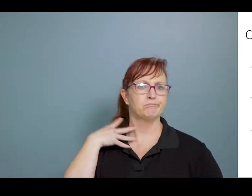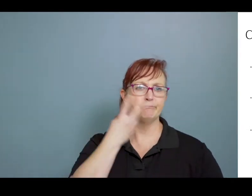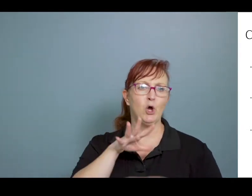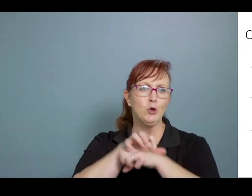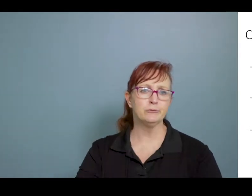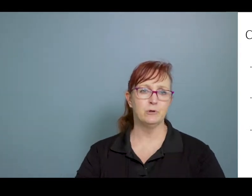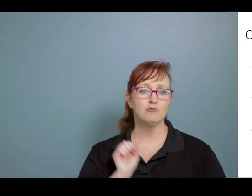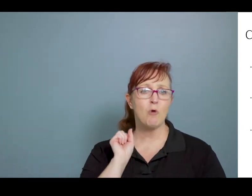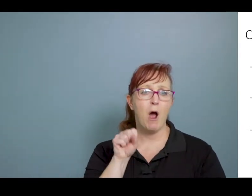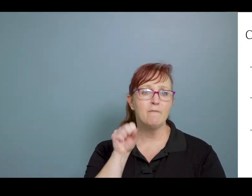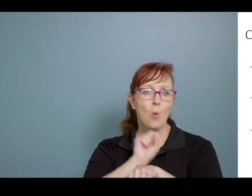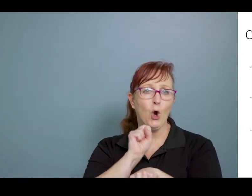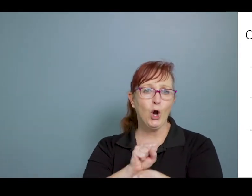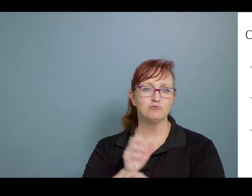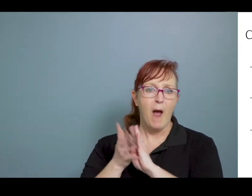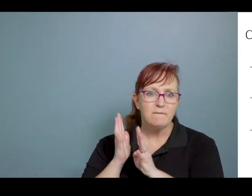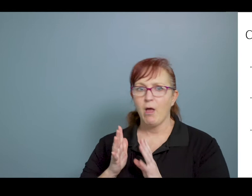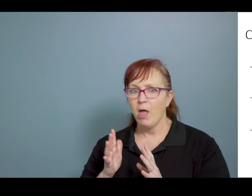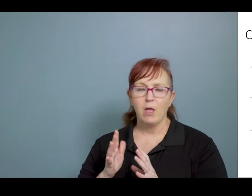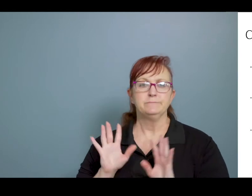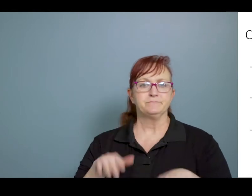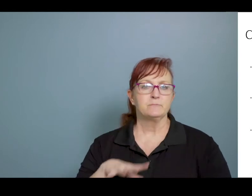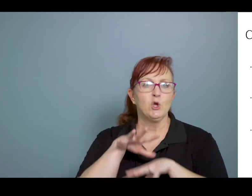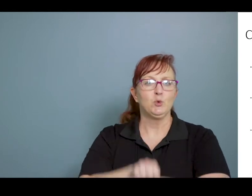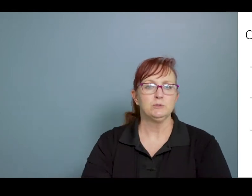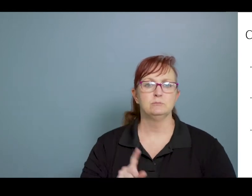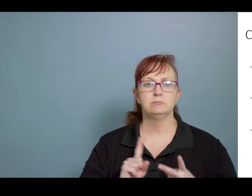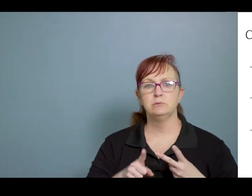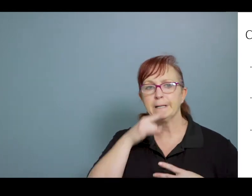to work, dropping off the kids,